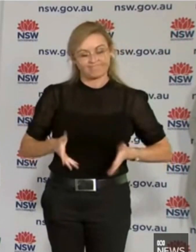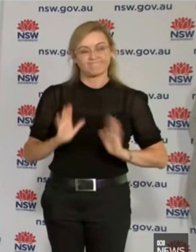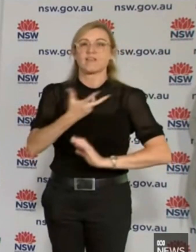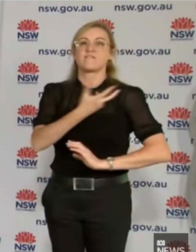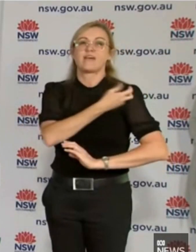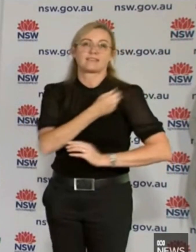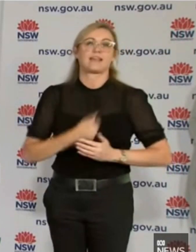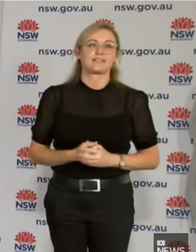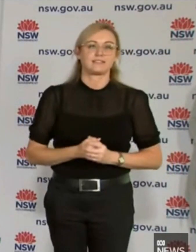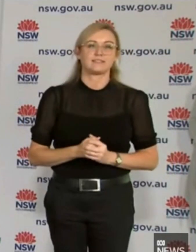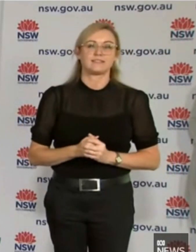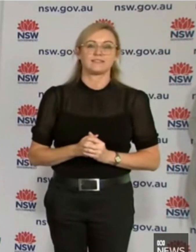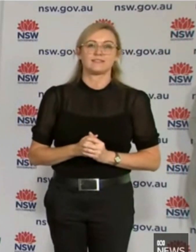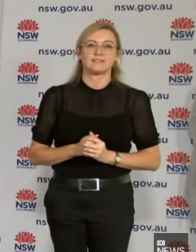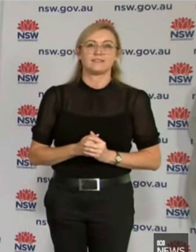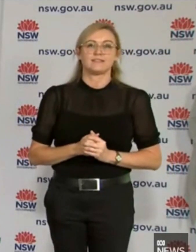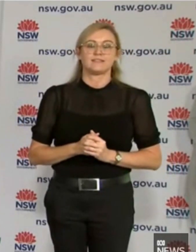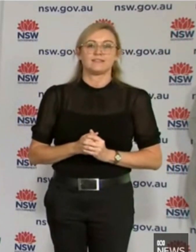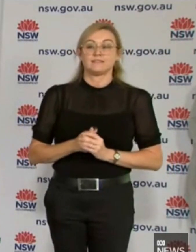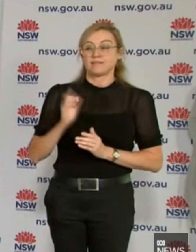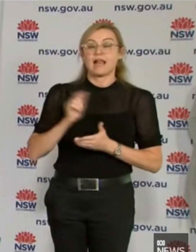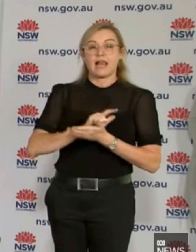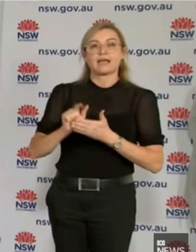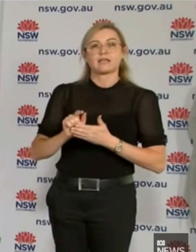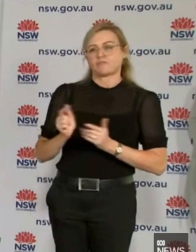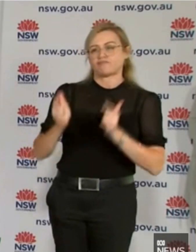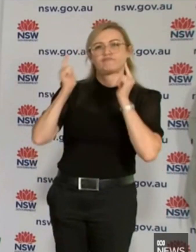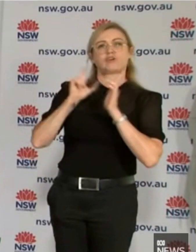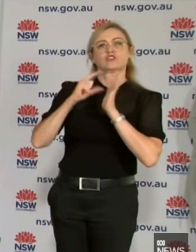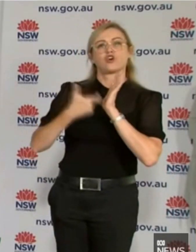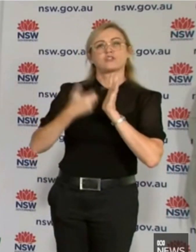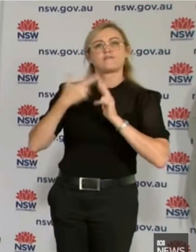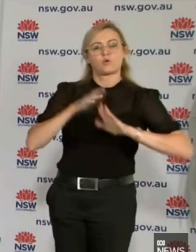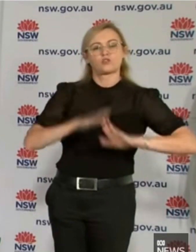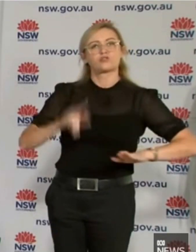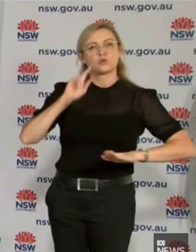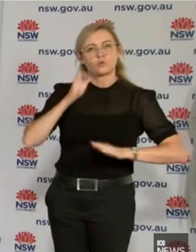vaccinated. And Dr. Matt O'Mara, the Chief Paediatrician, will make some comments about that.